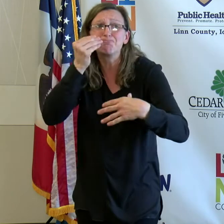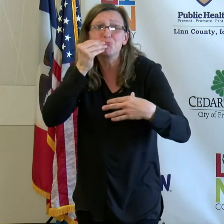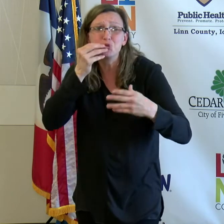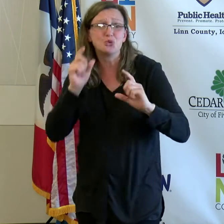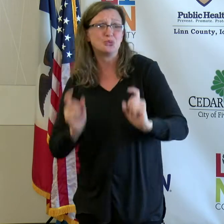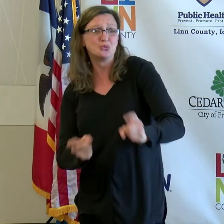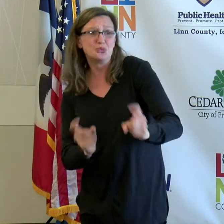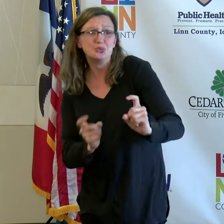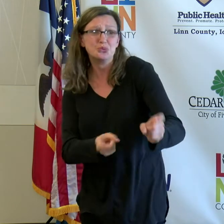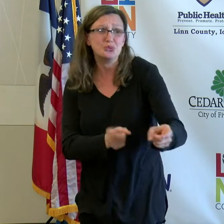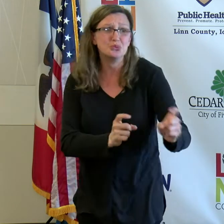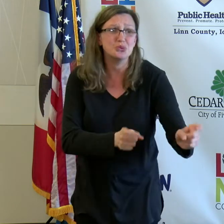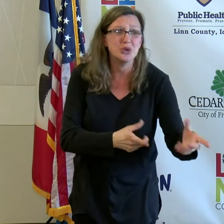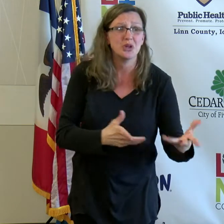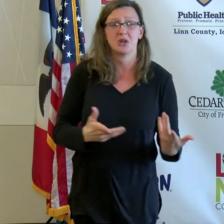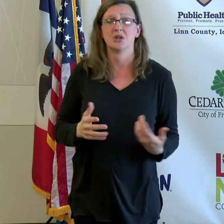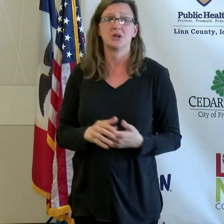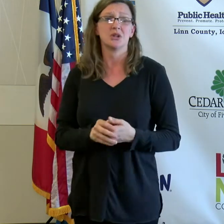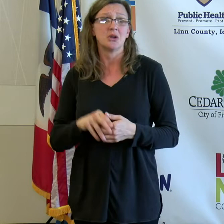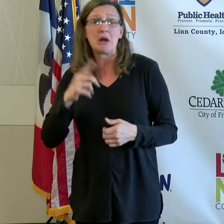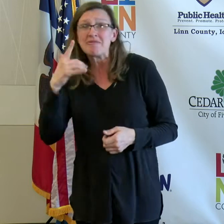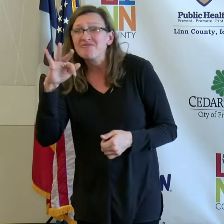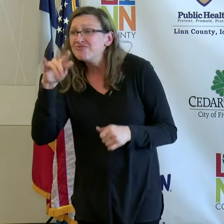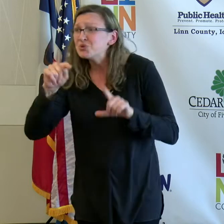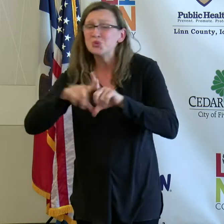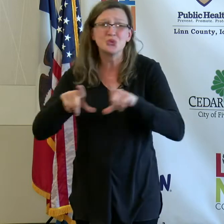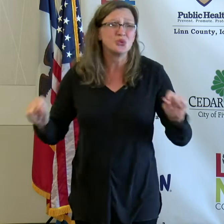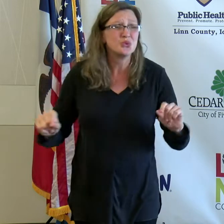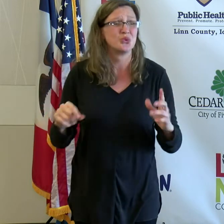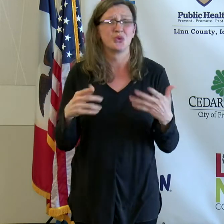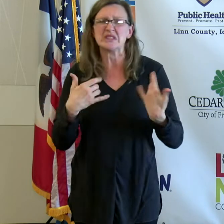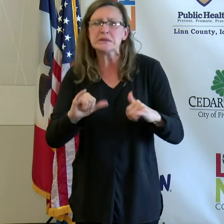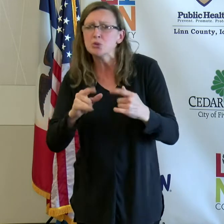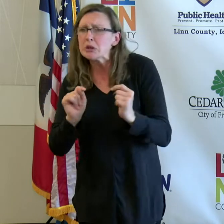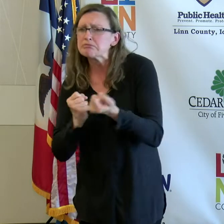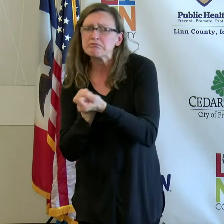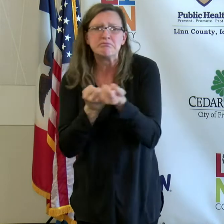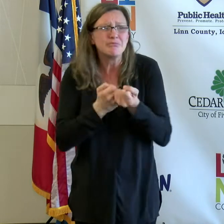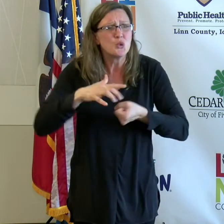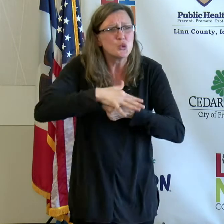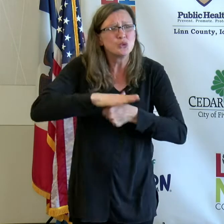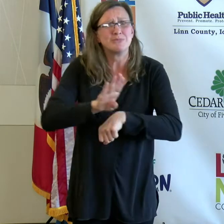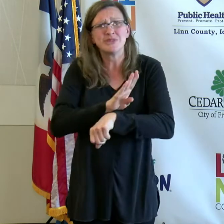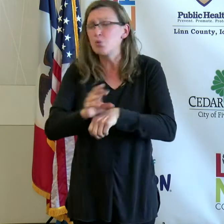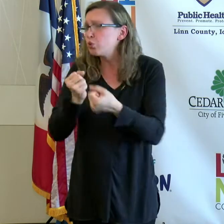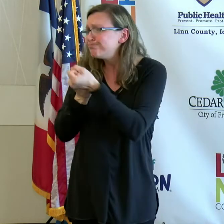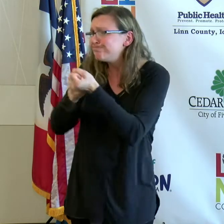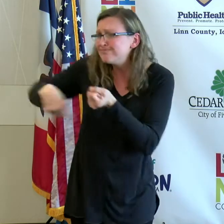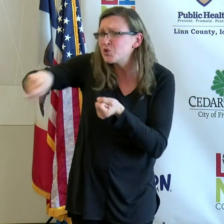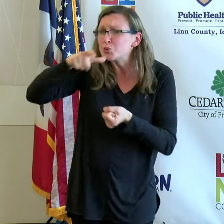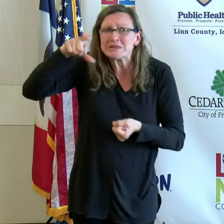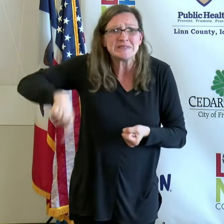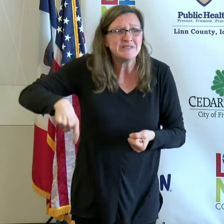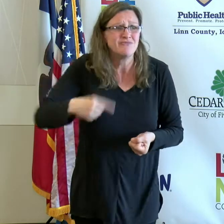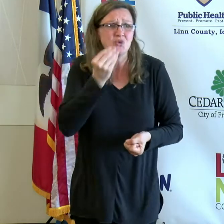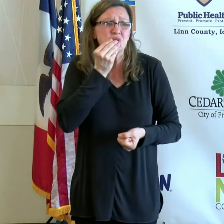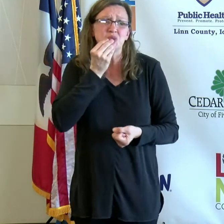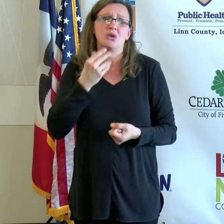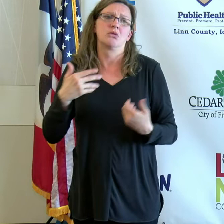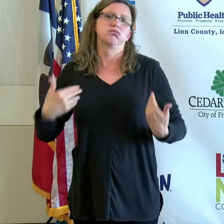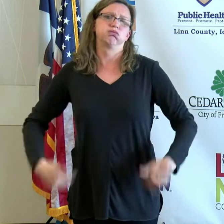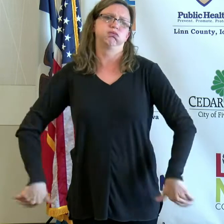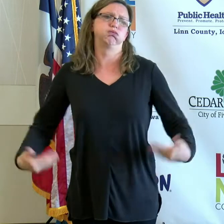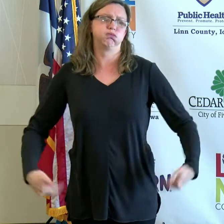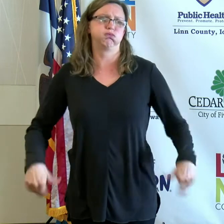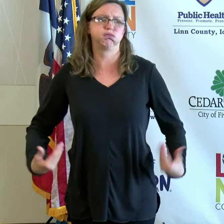them alive, and to the community members and organizations that are working so hard to make sure that